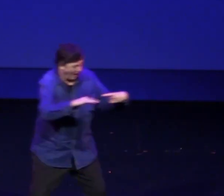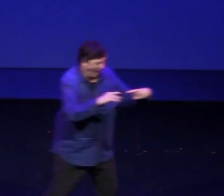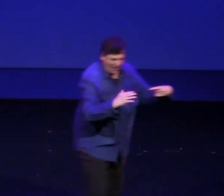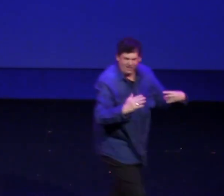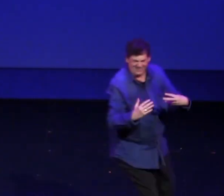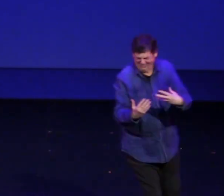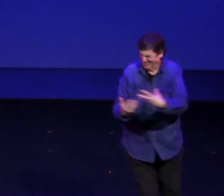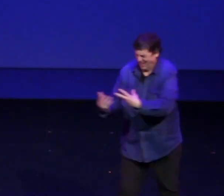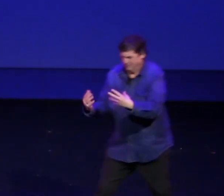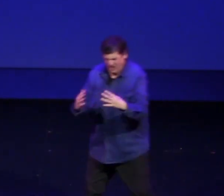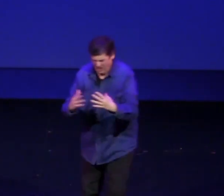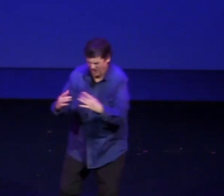did. Uh,